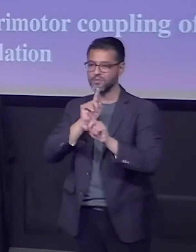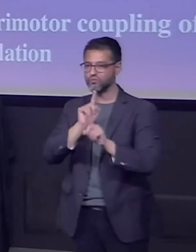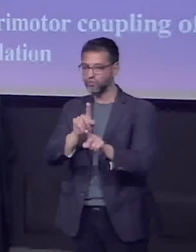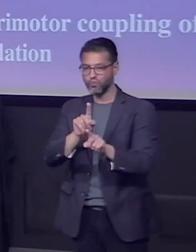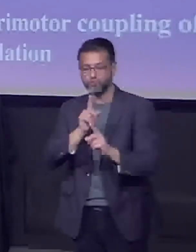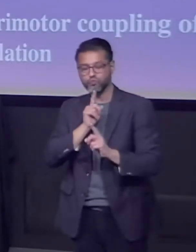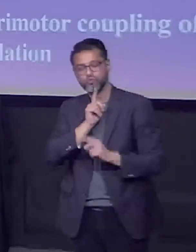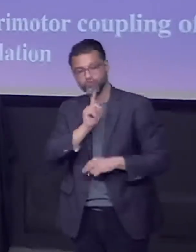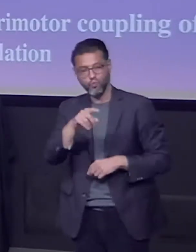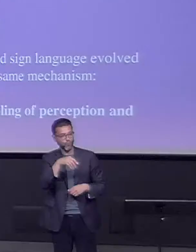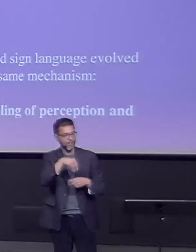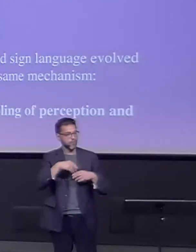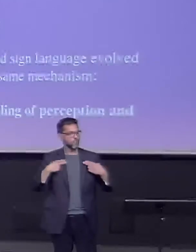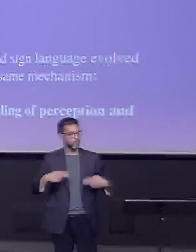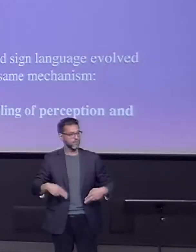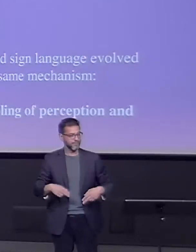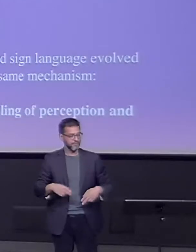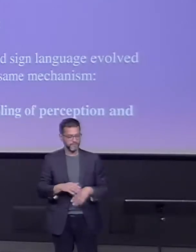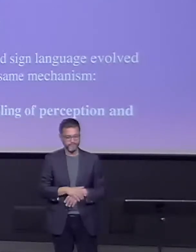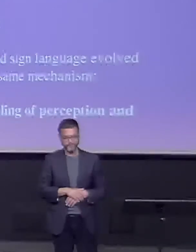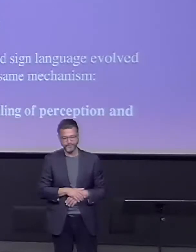So the